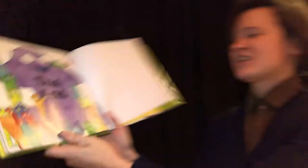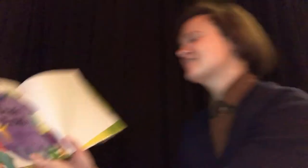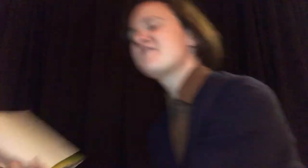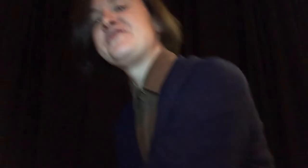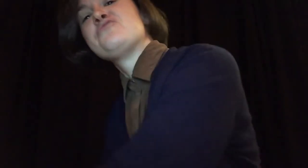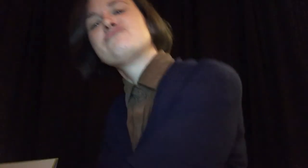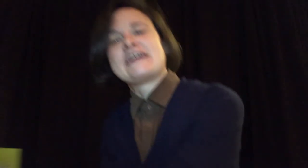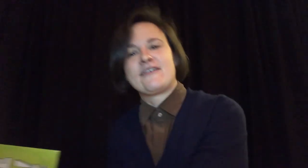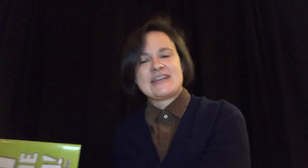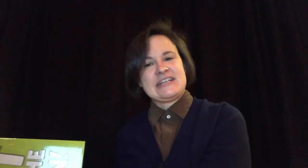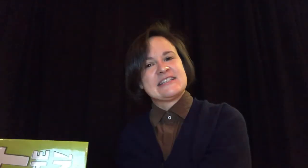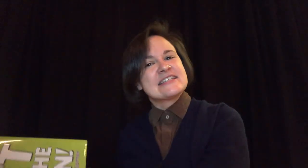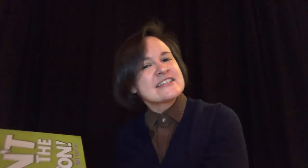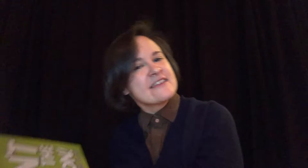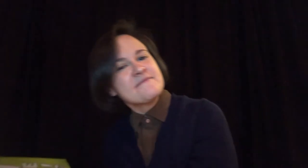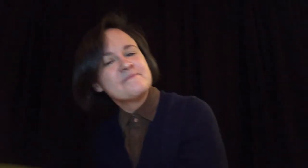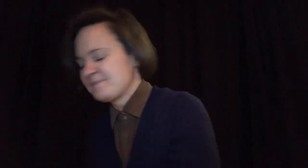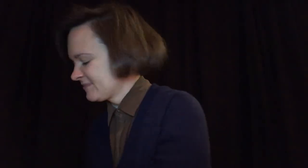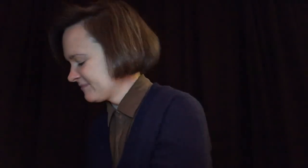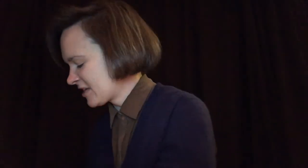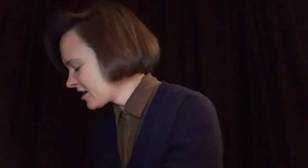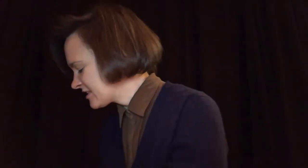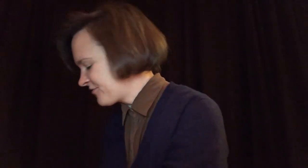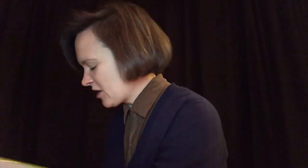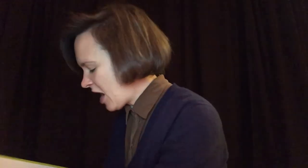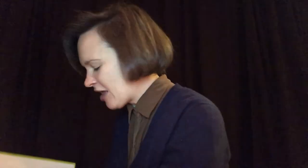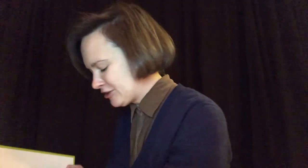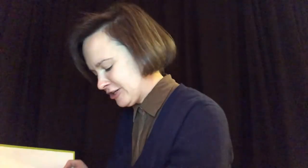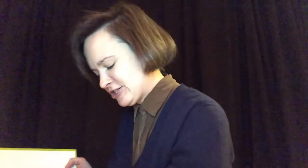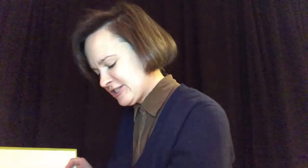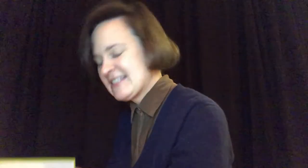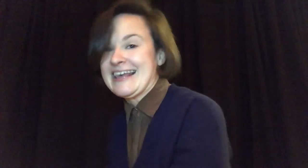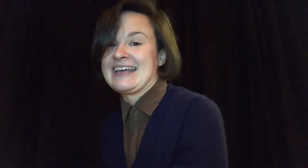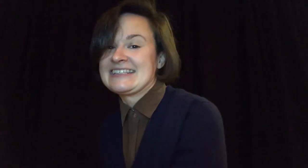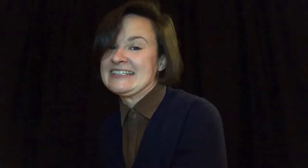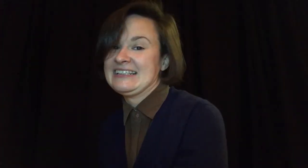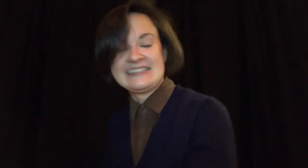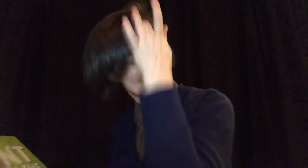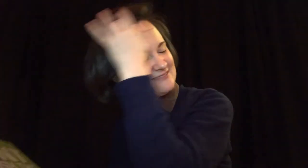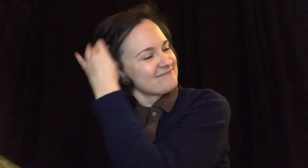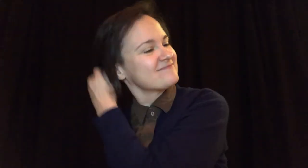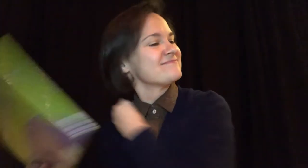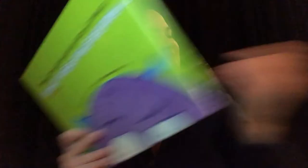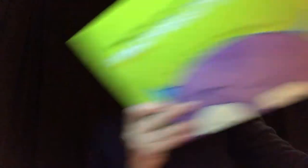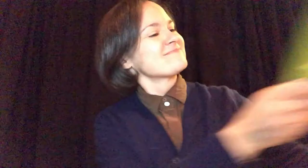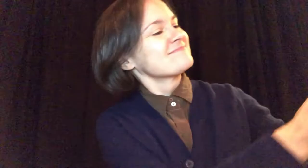Just a few Larrys, just some different colors and sizes.